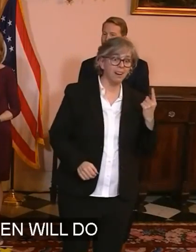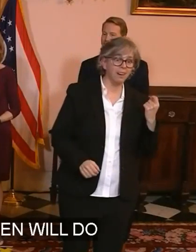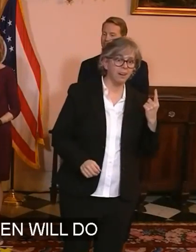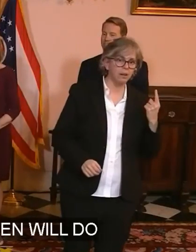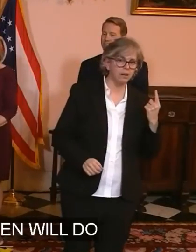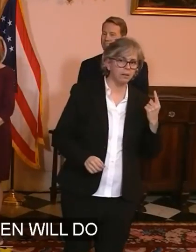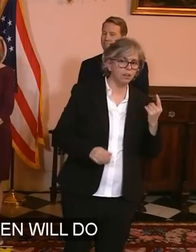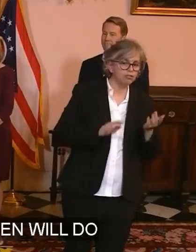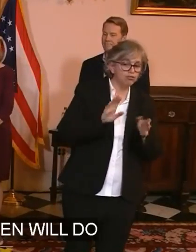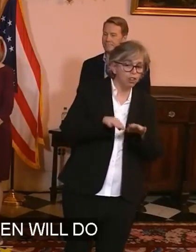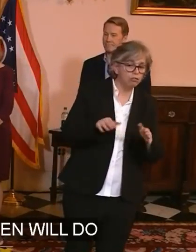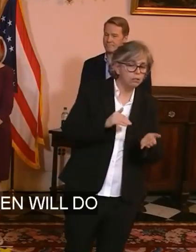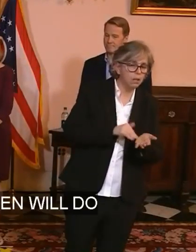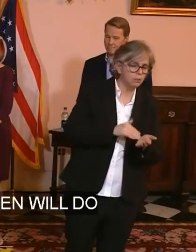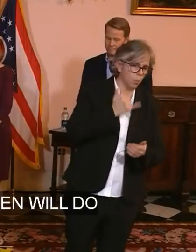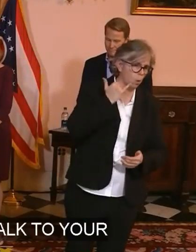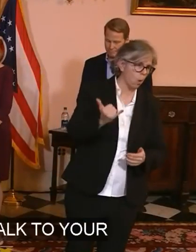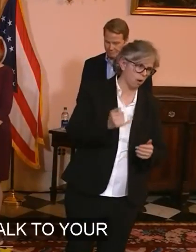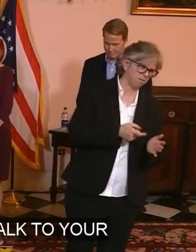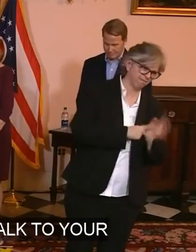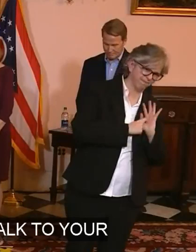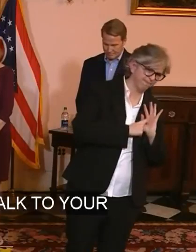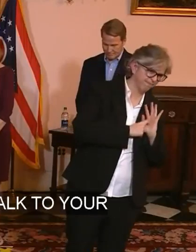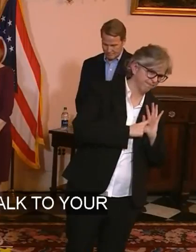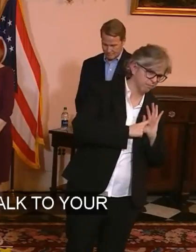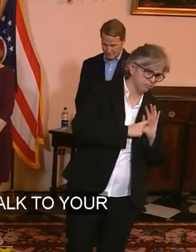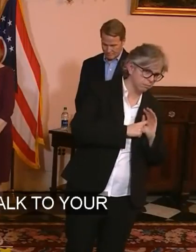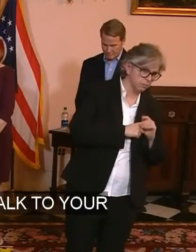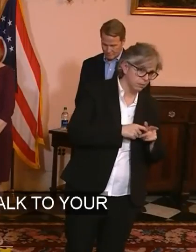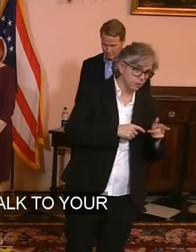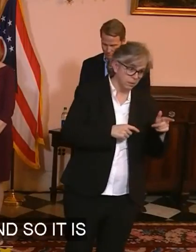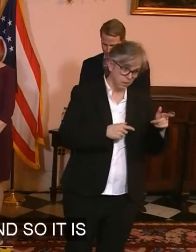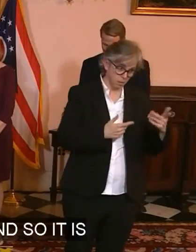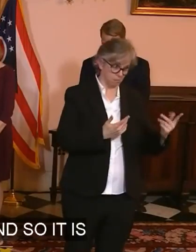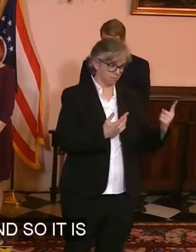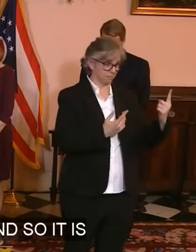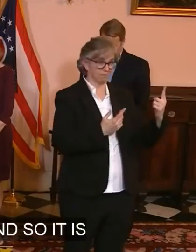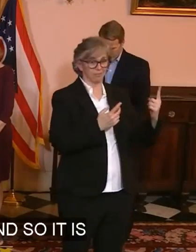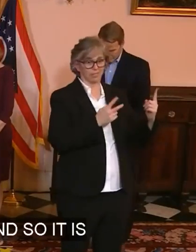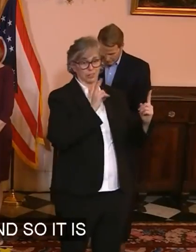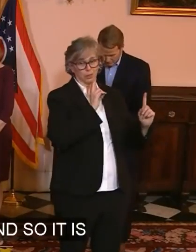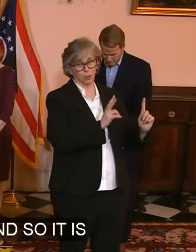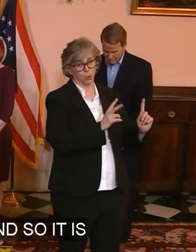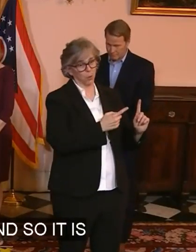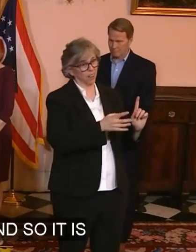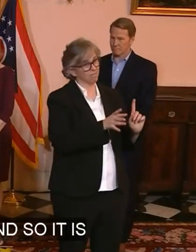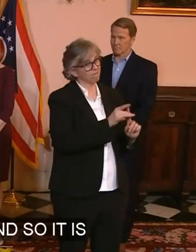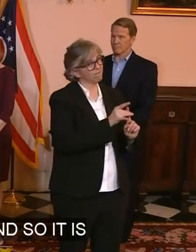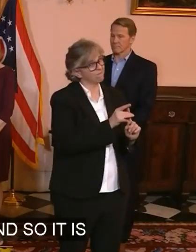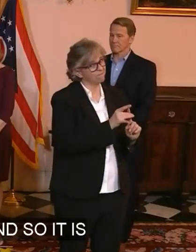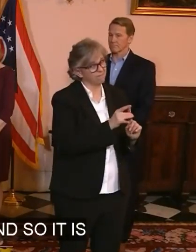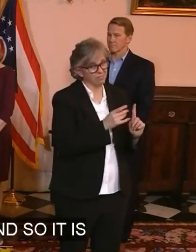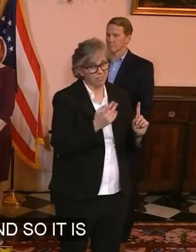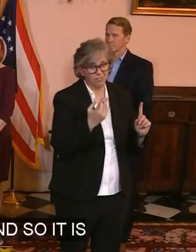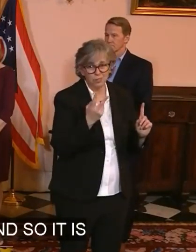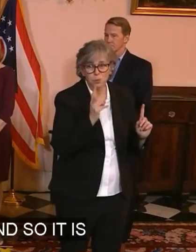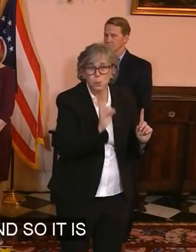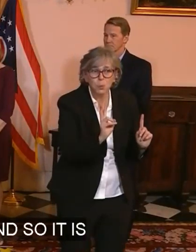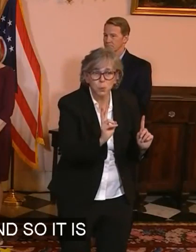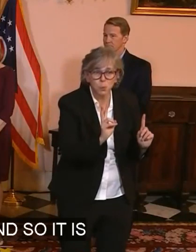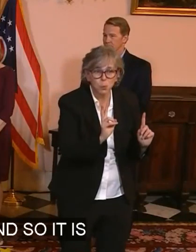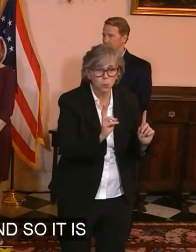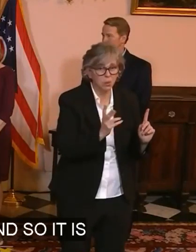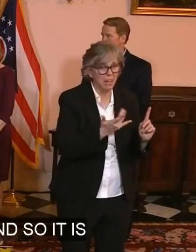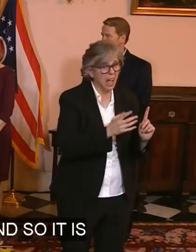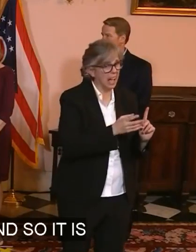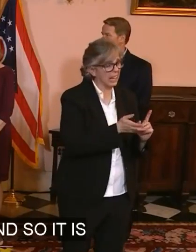a 2-year-old, and so, it is infectious. We're all carrying it, so do talk to your doctor if you have